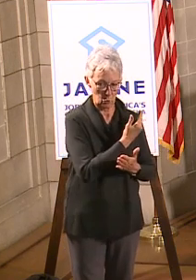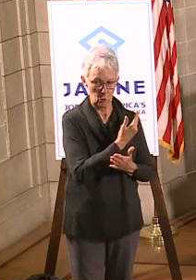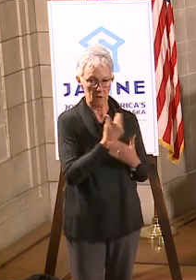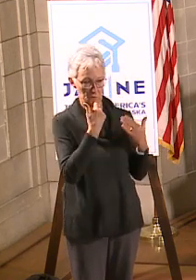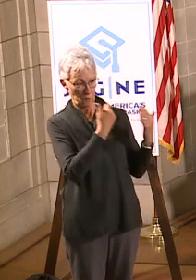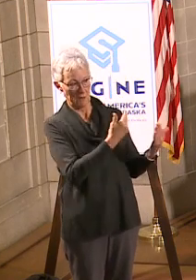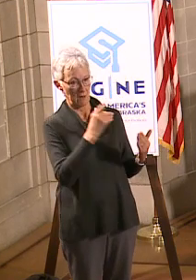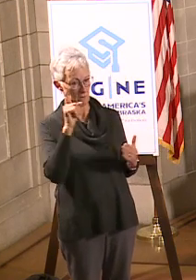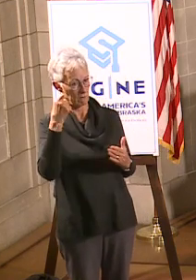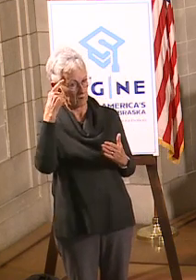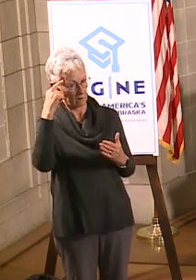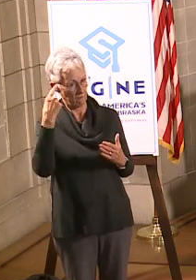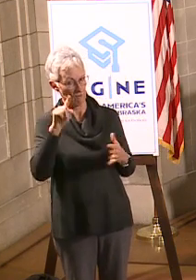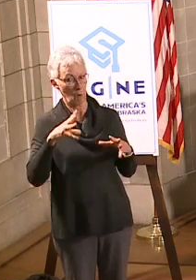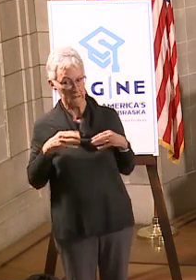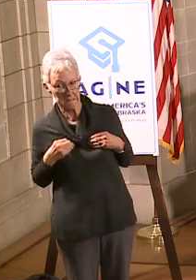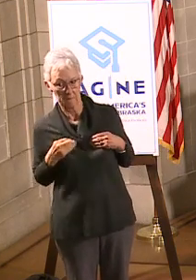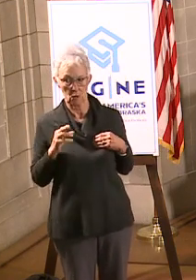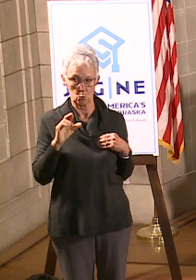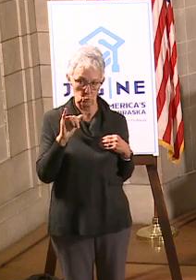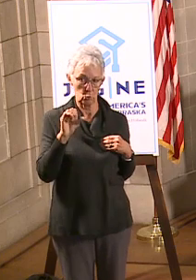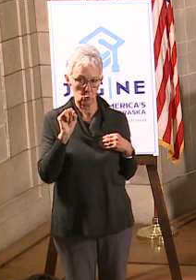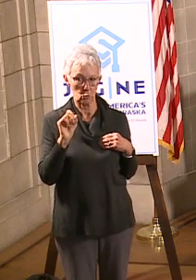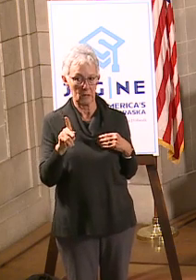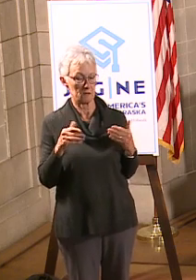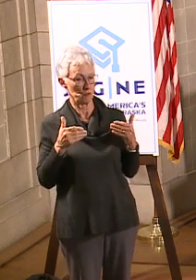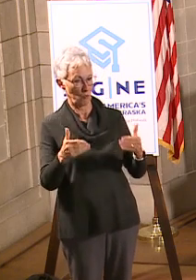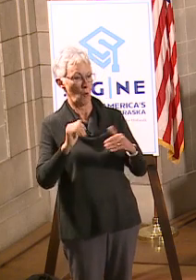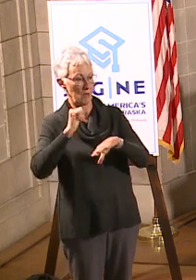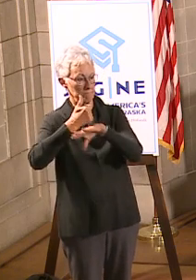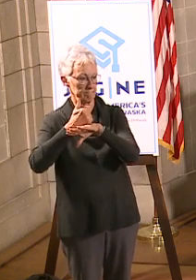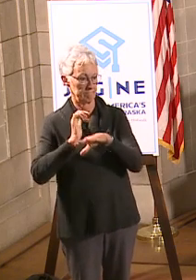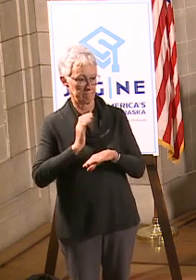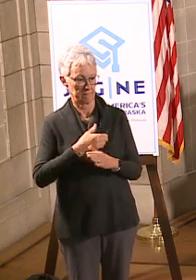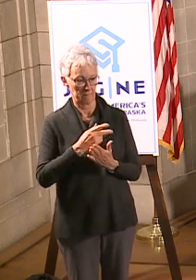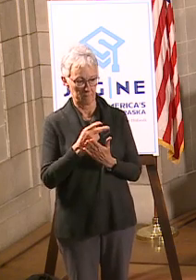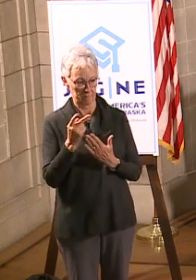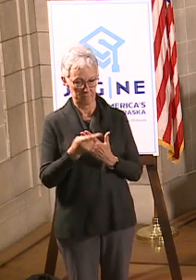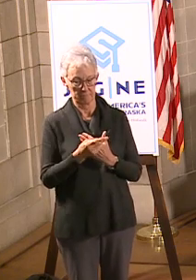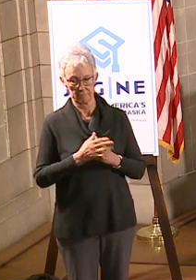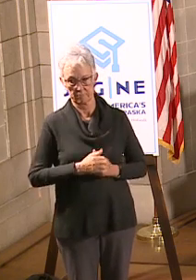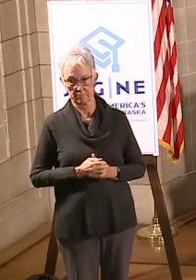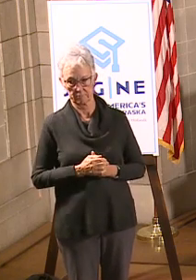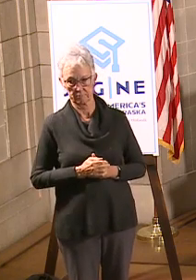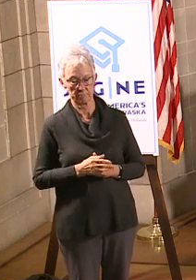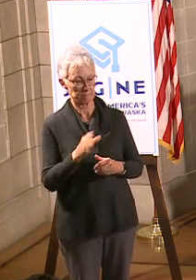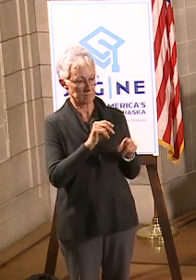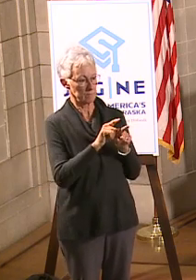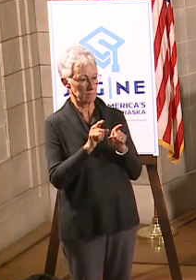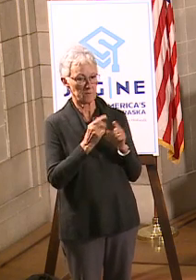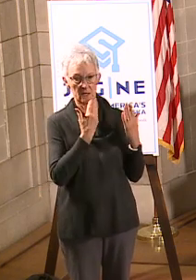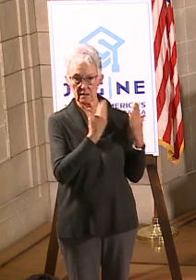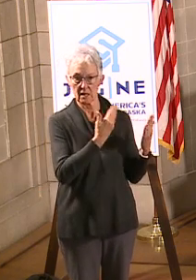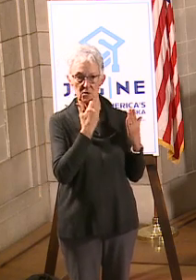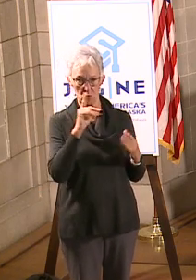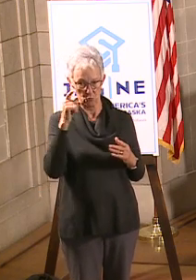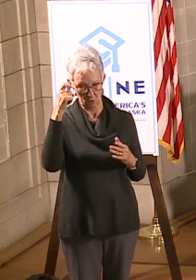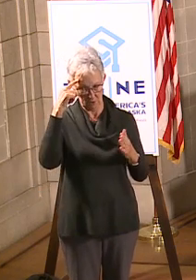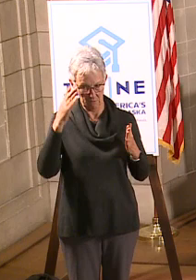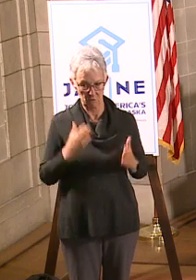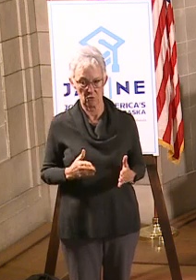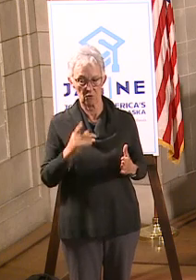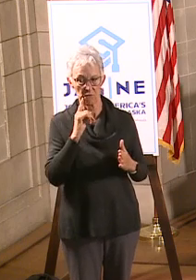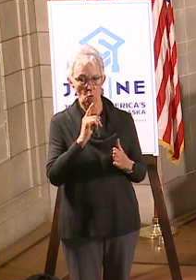heard about from others, I know. And I also want to thank you for being so personally involved, checking in and meeting with